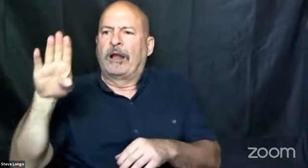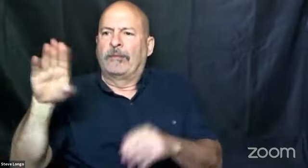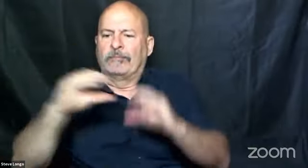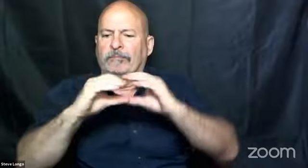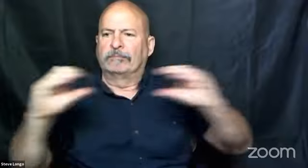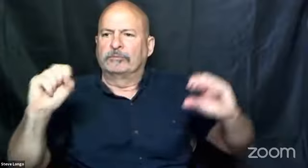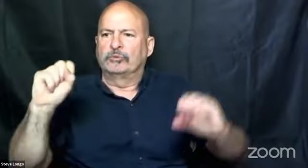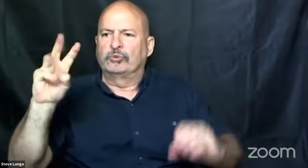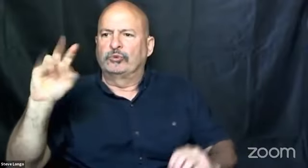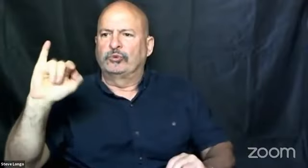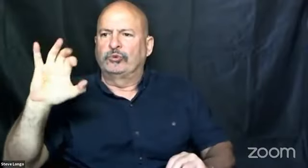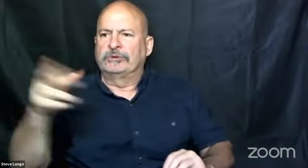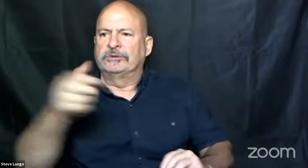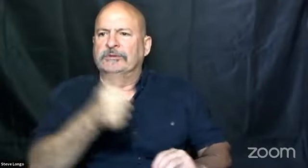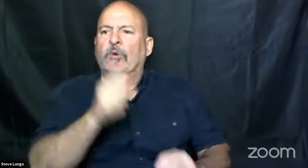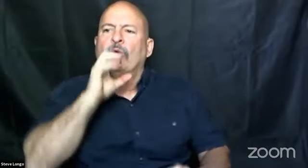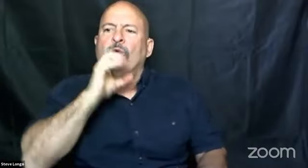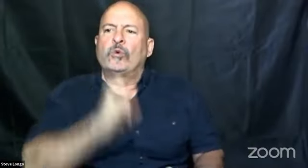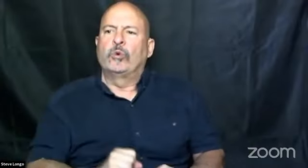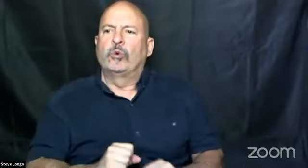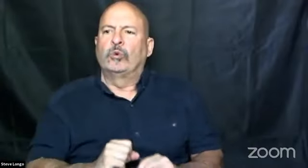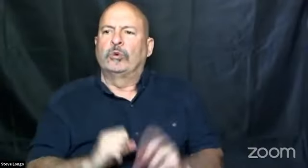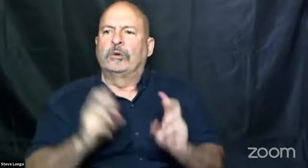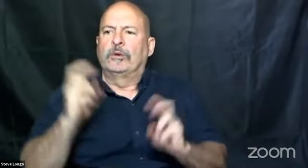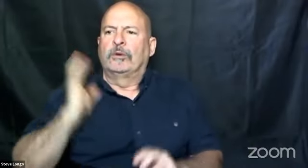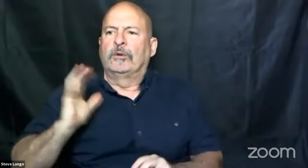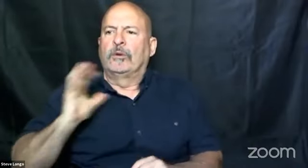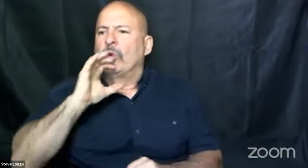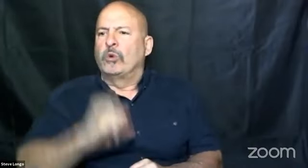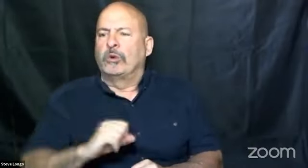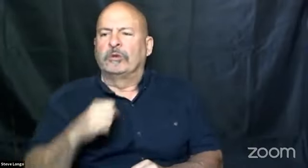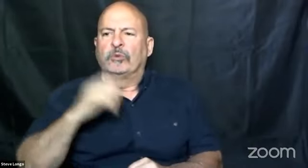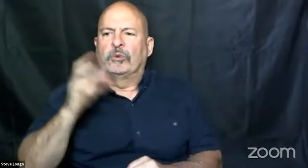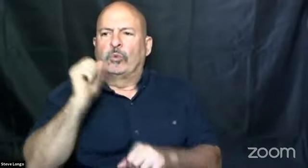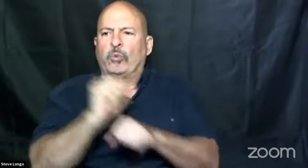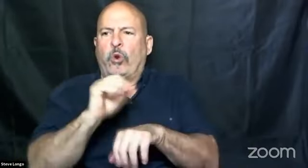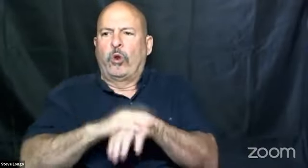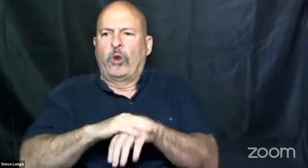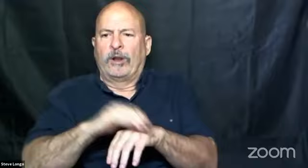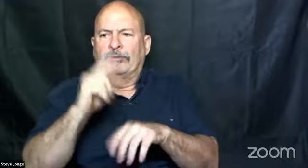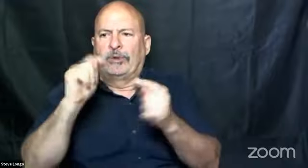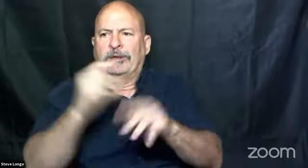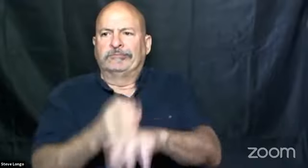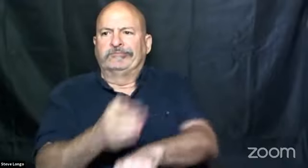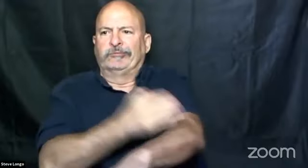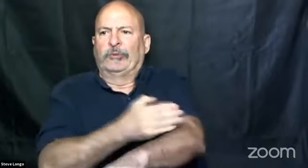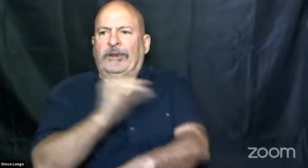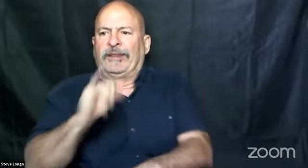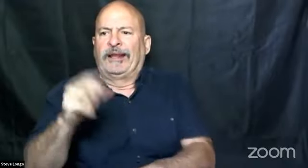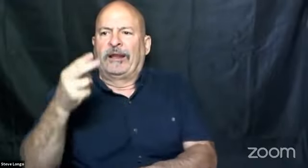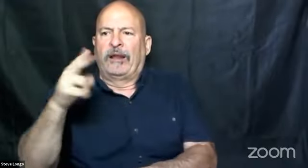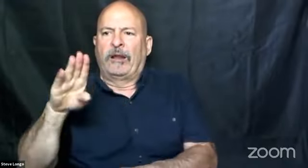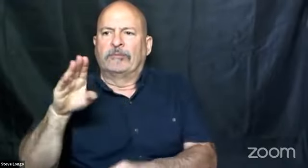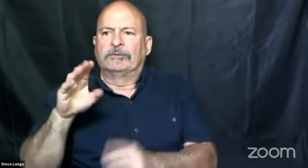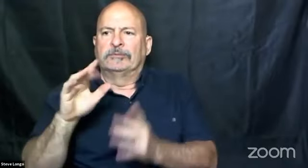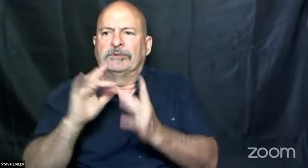in hand. And so we were trying to maybe figure out how we can have some sort of new and updated hub. The hub and the server